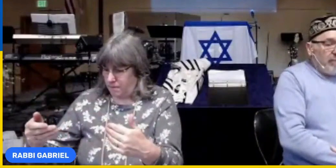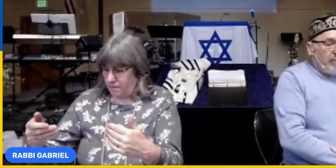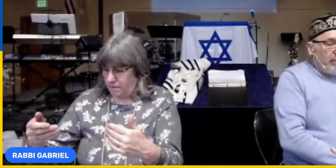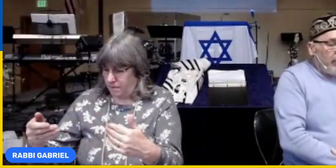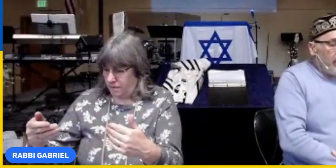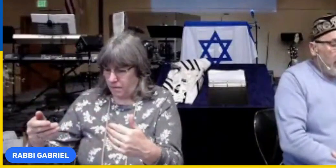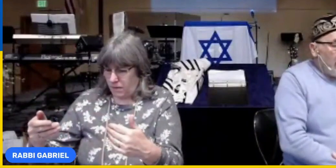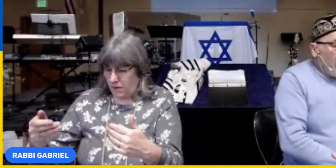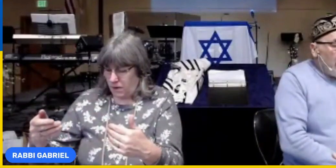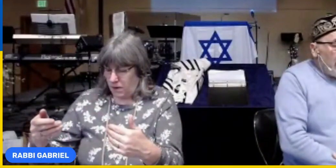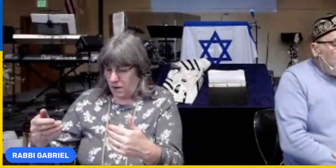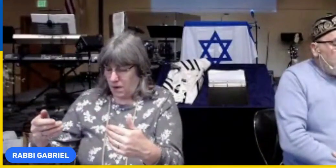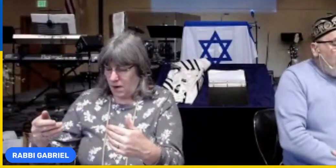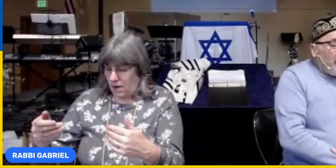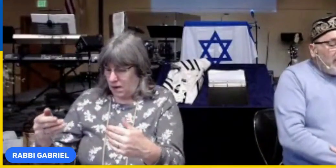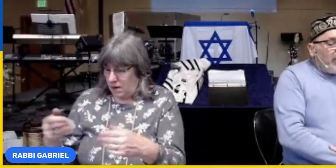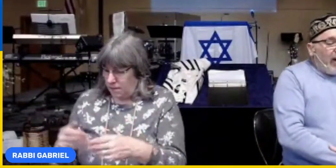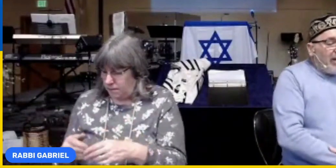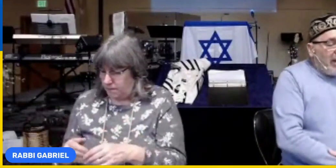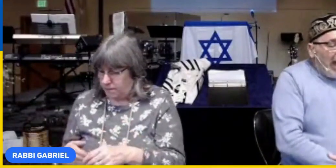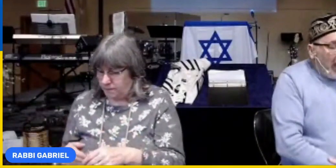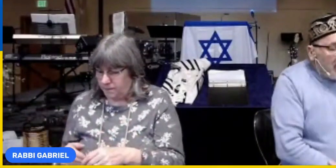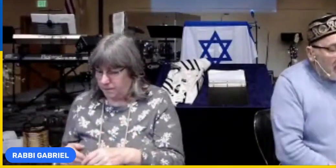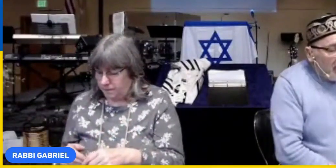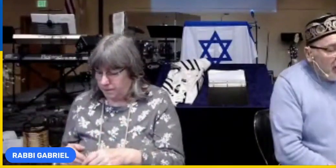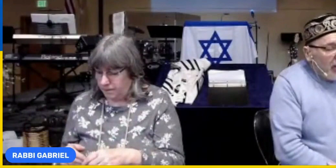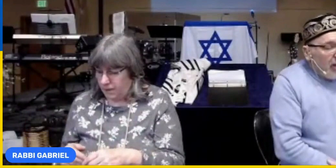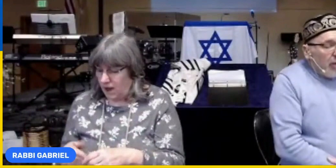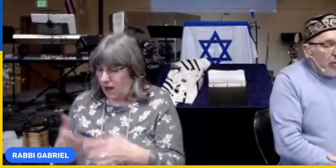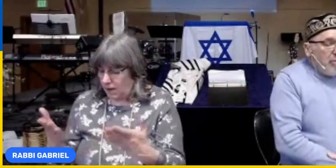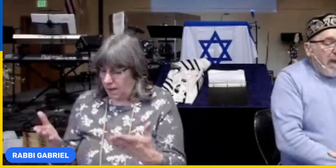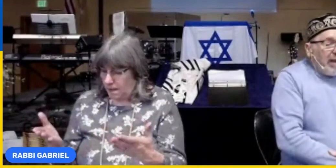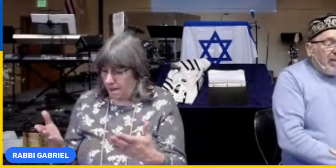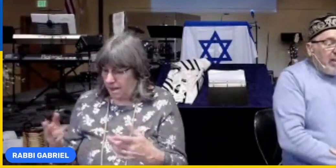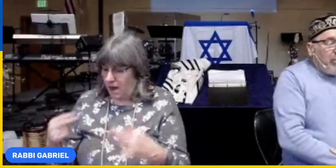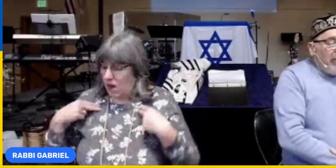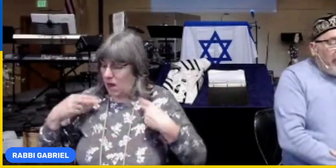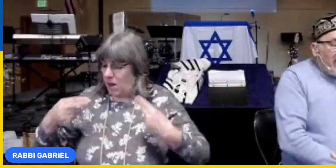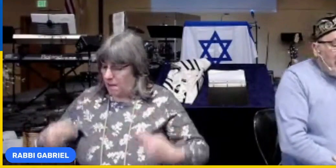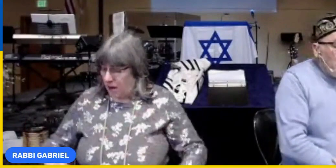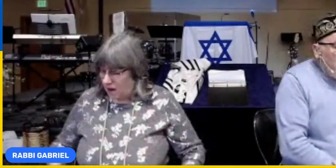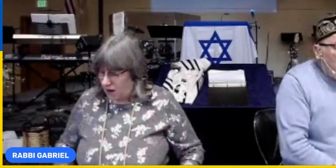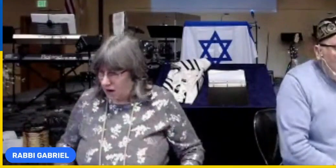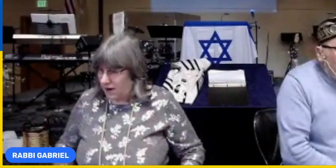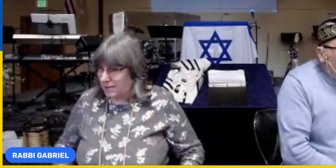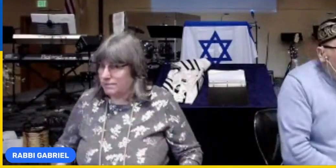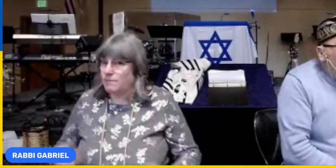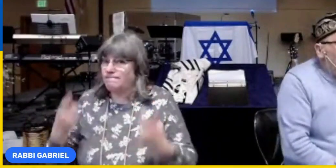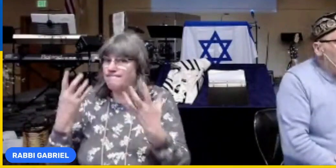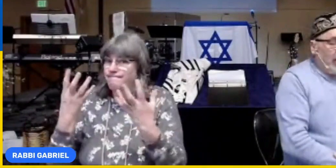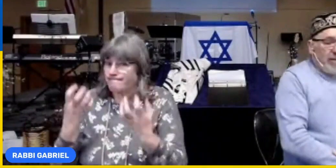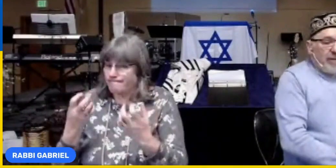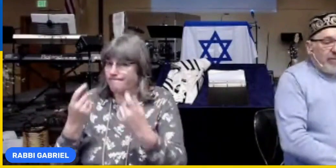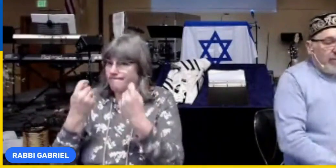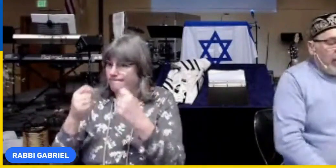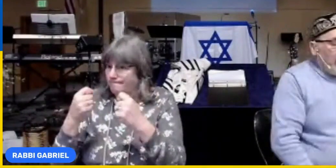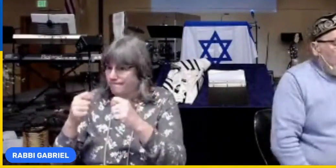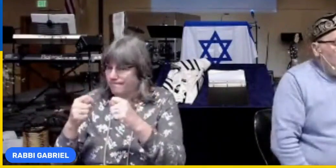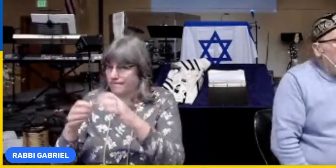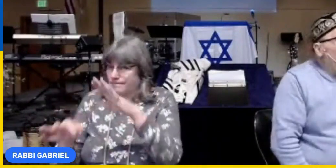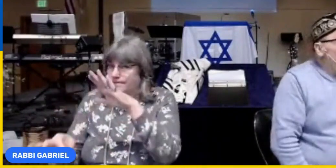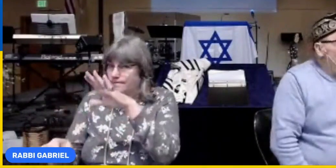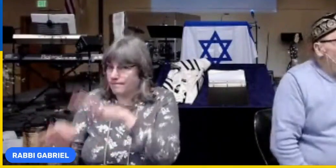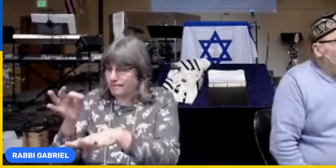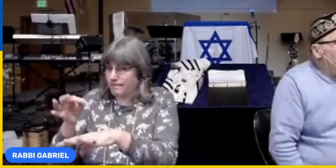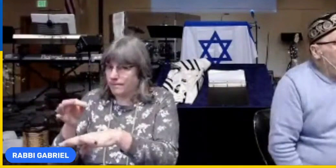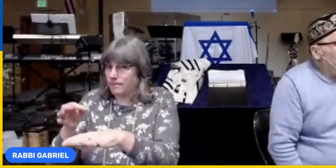Egypt. In the drama's final act, humanity will find its way back to Eden